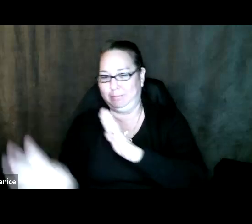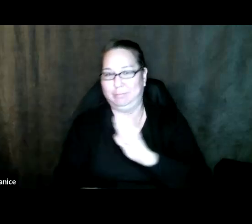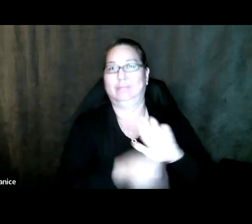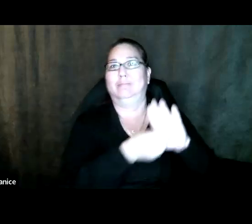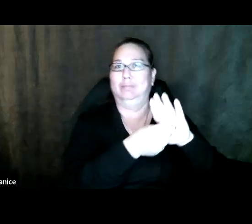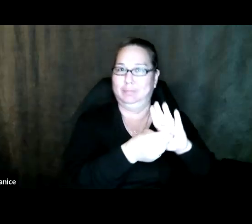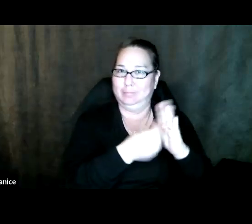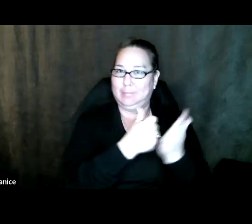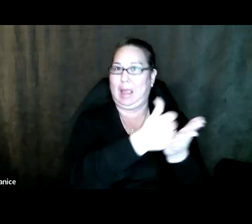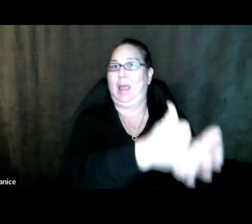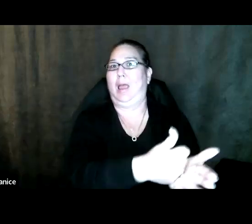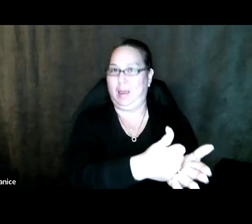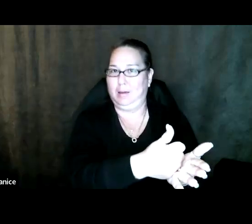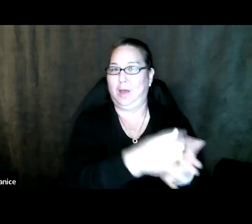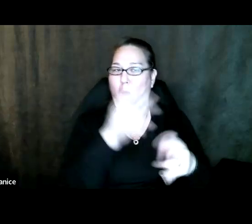statewide,